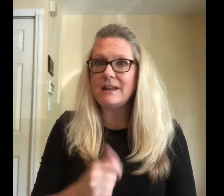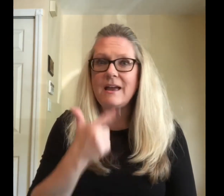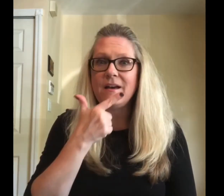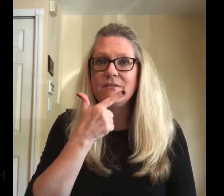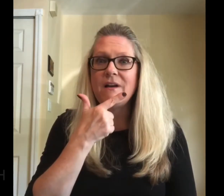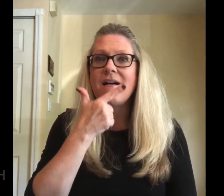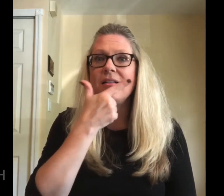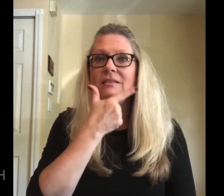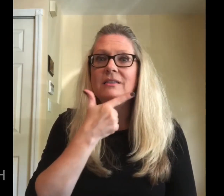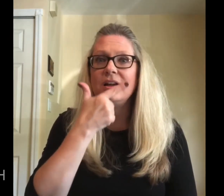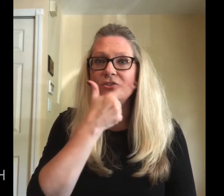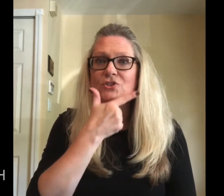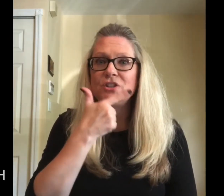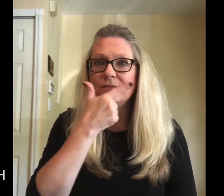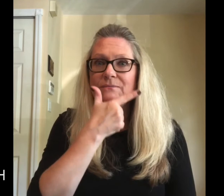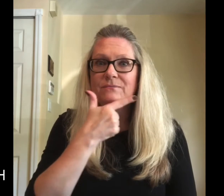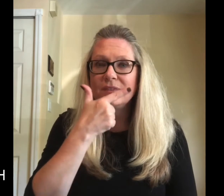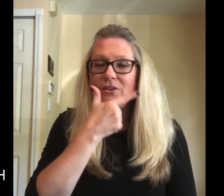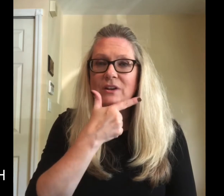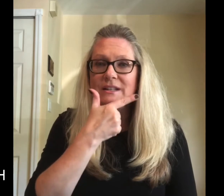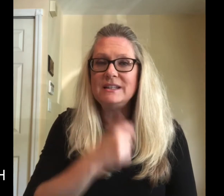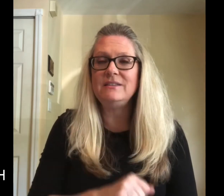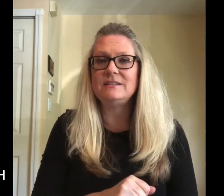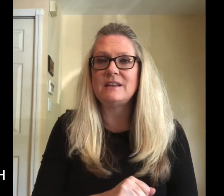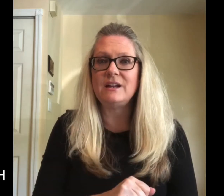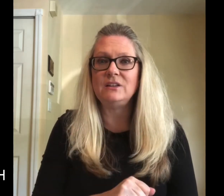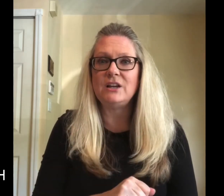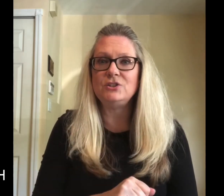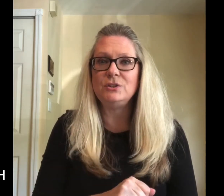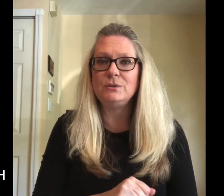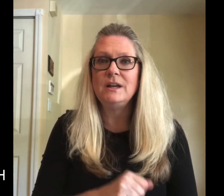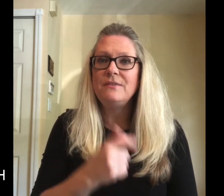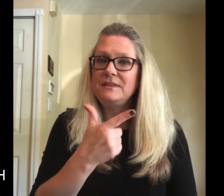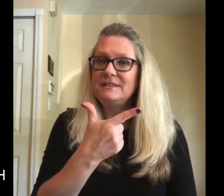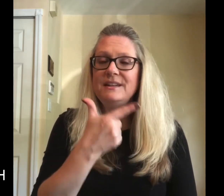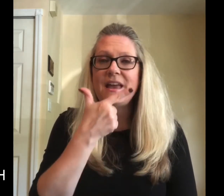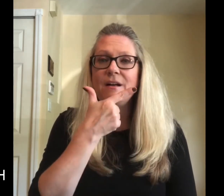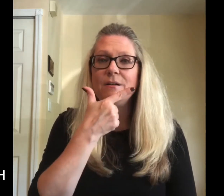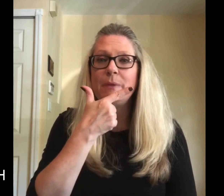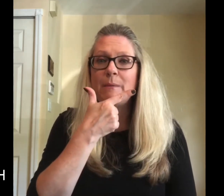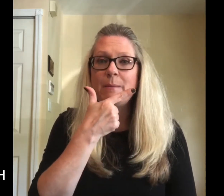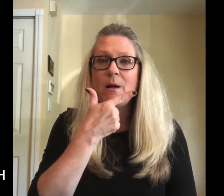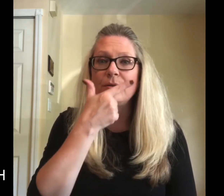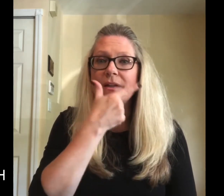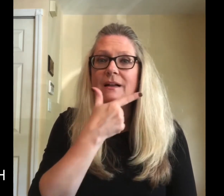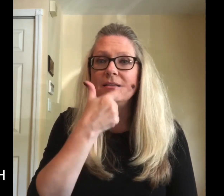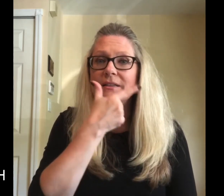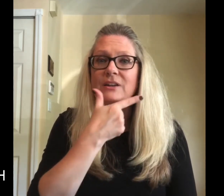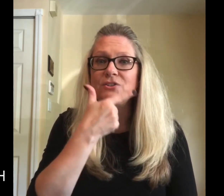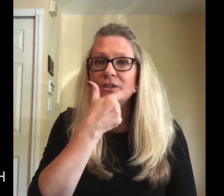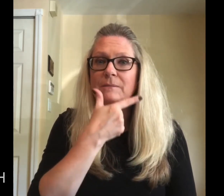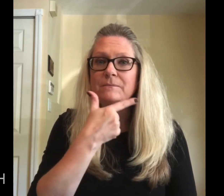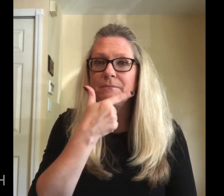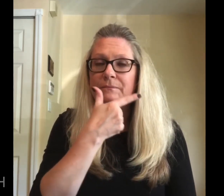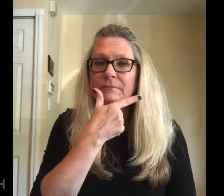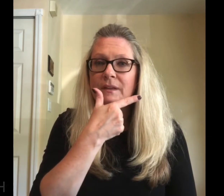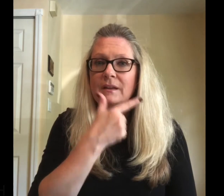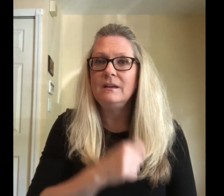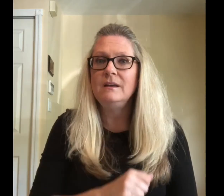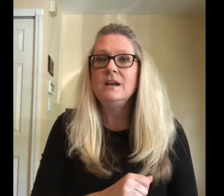have lunch. You're going to see this sign a lot too. This is an L by my mouth, lunch.